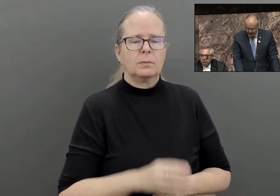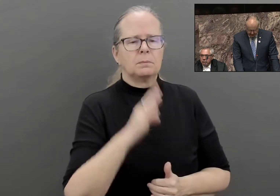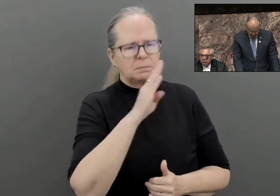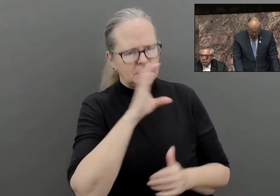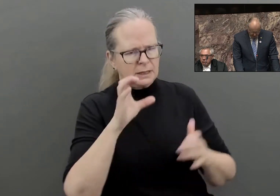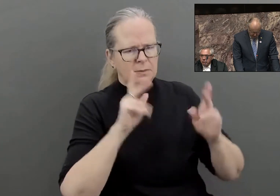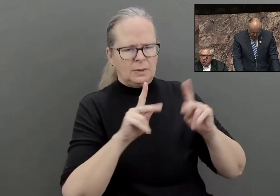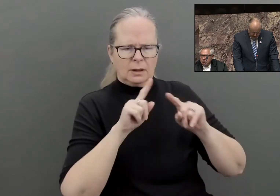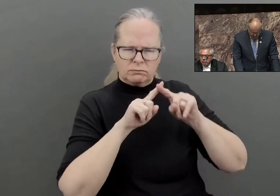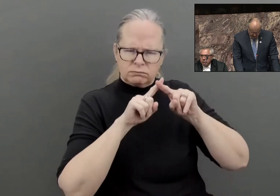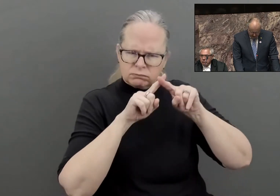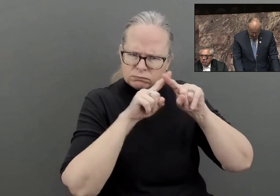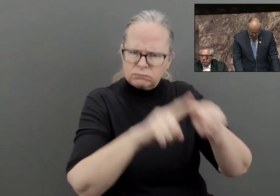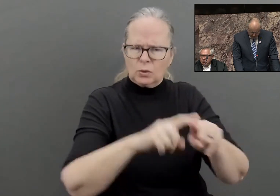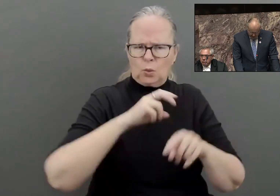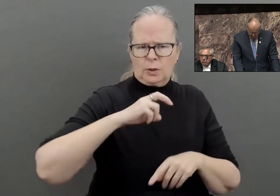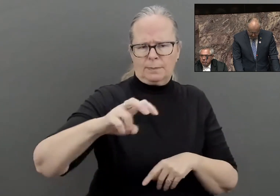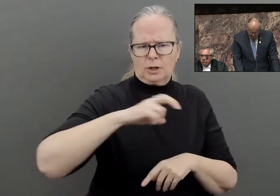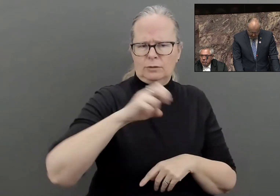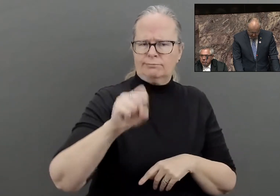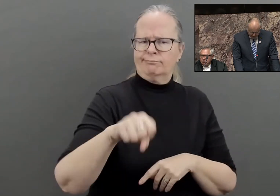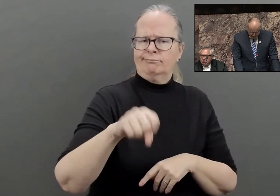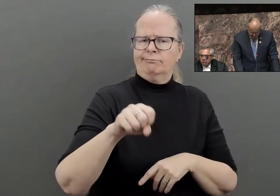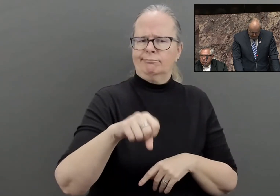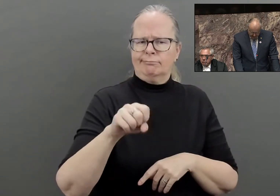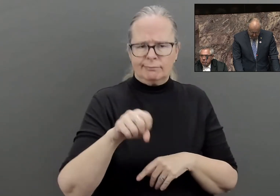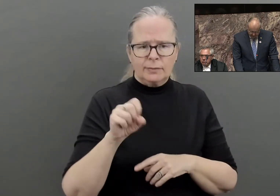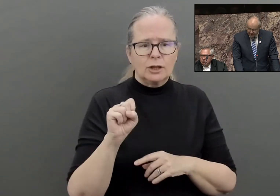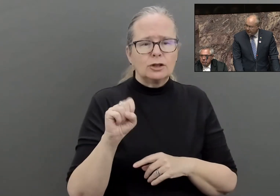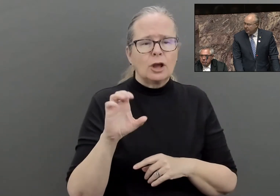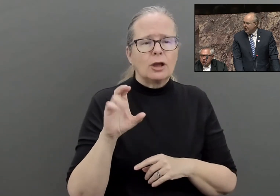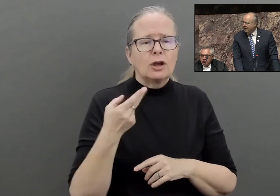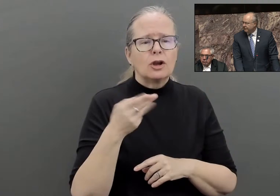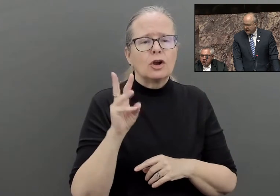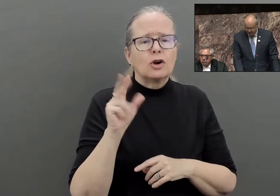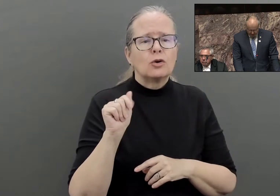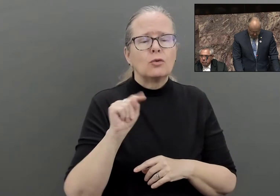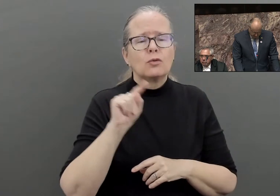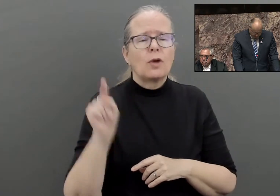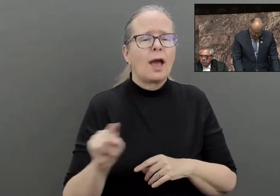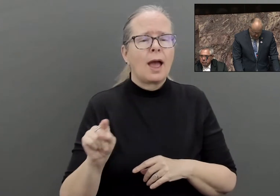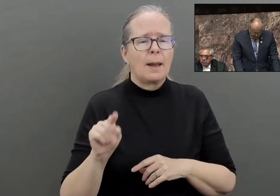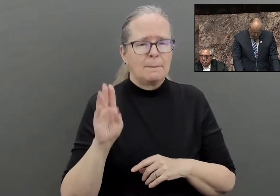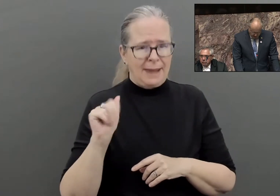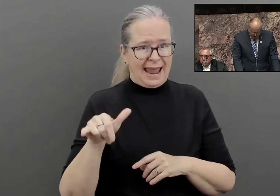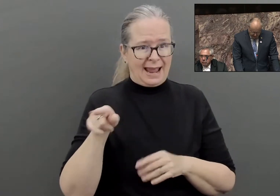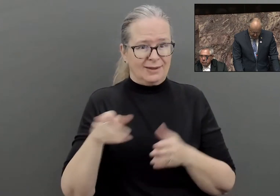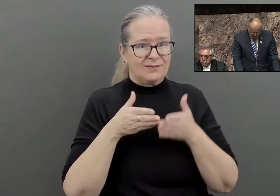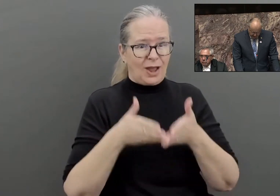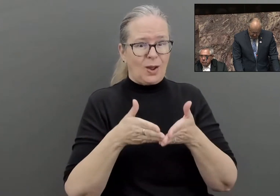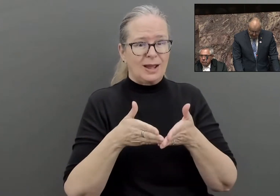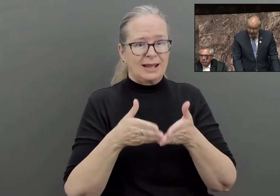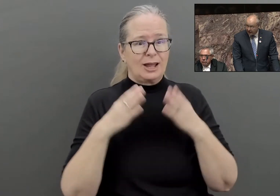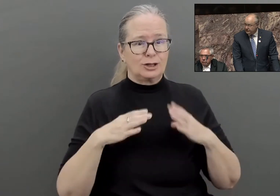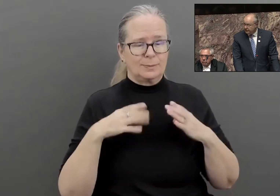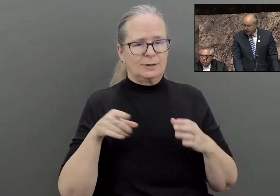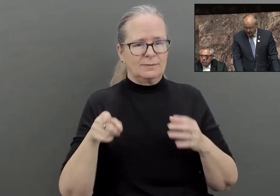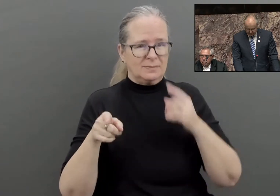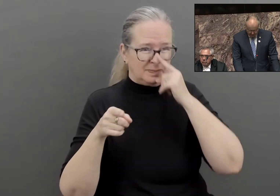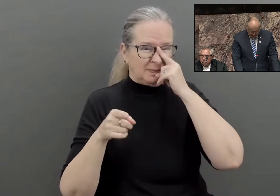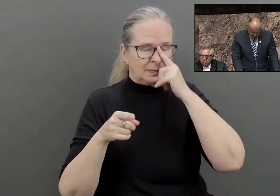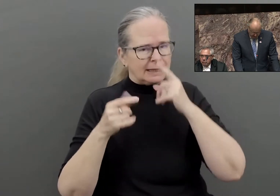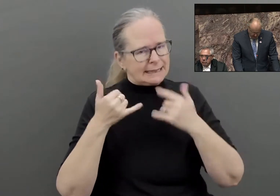to stand exposed to the elements waiting for their buses for the simple lack of cover. Surrey Transit customers, and they are